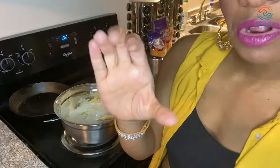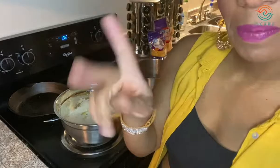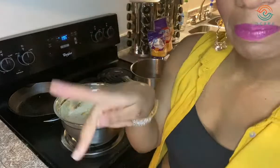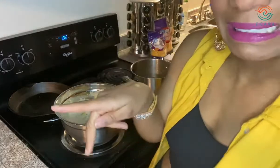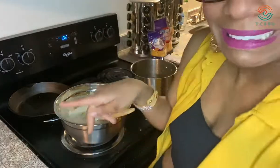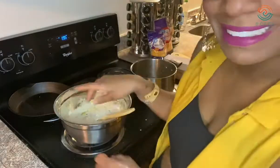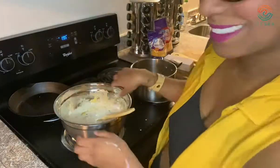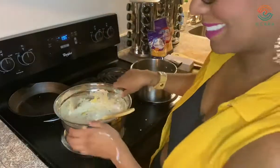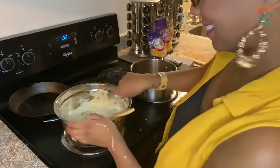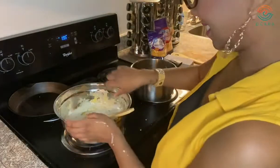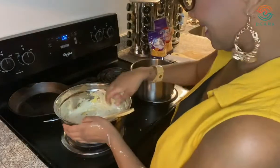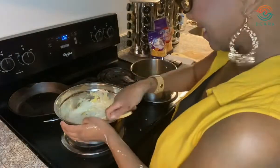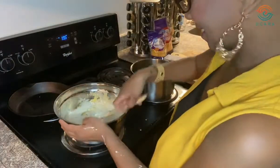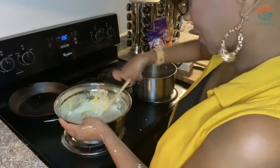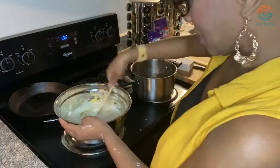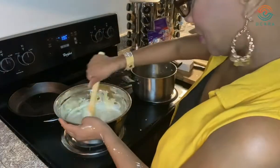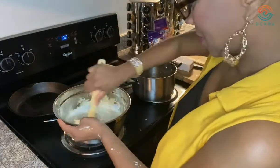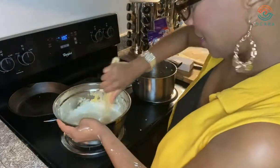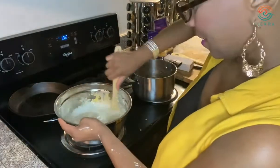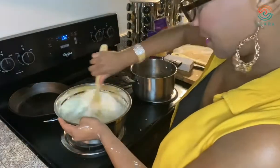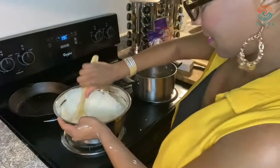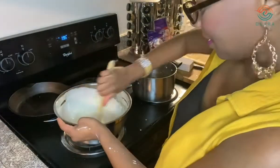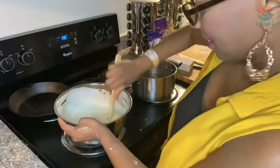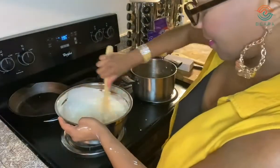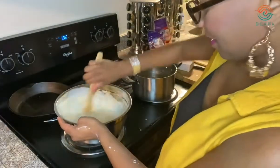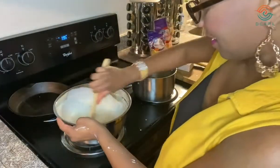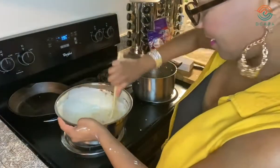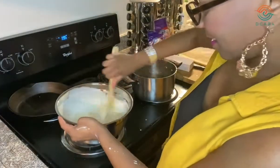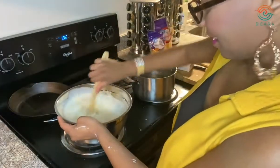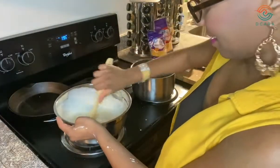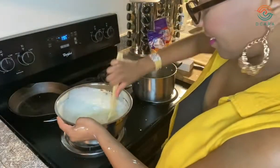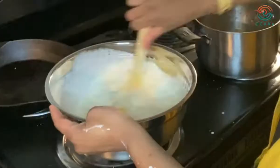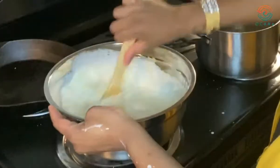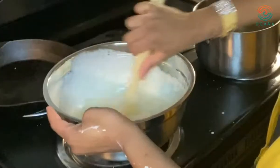One can is 1 cup of the evaporated milk.